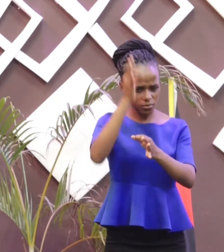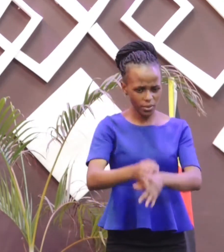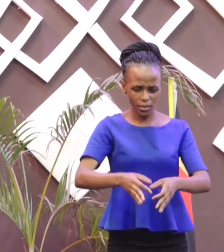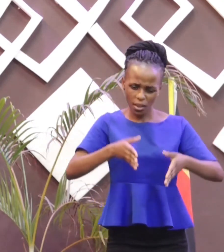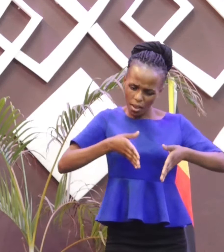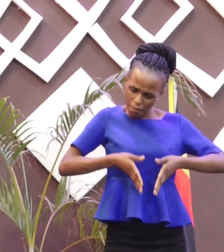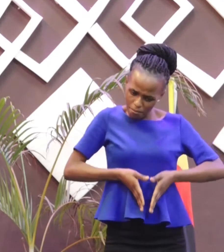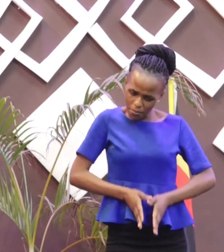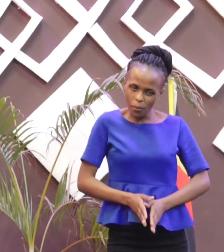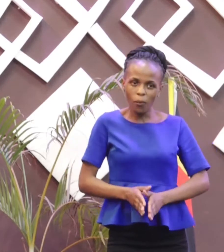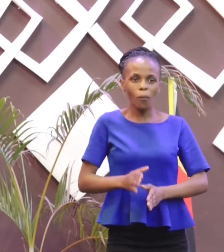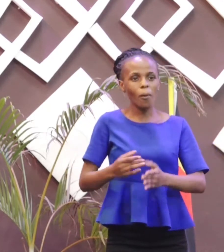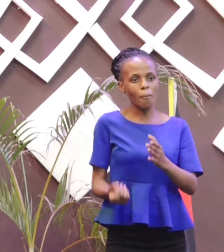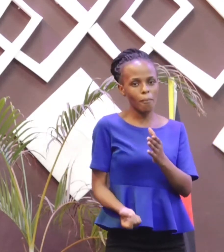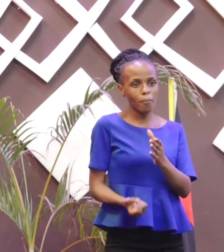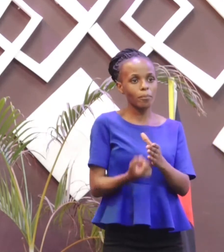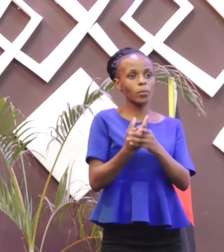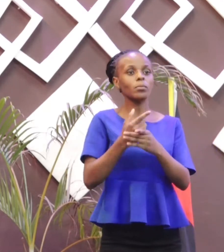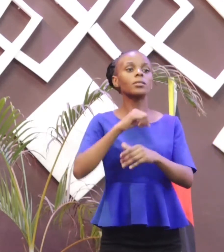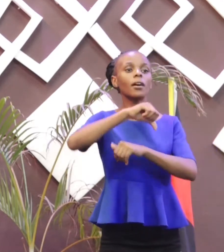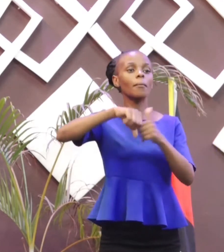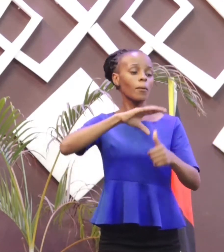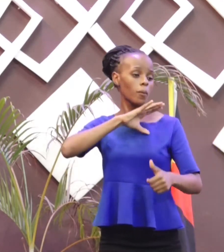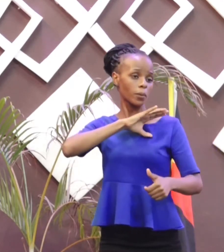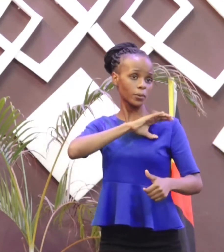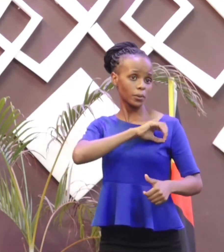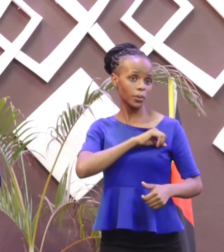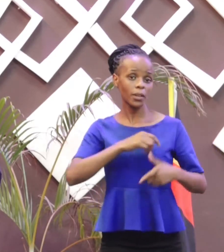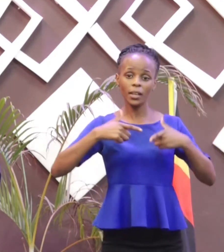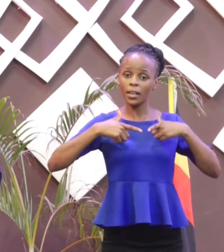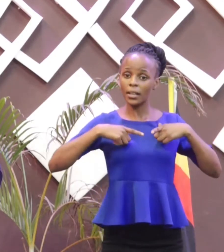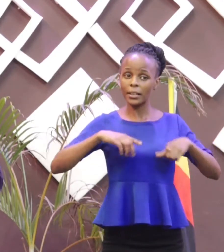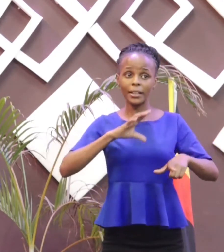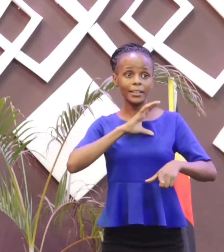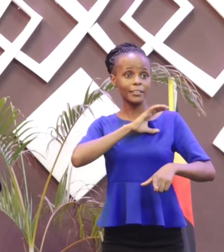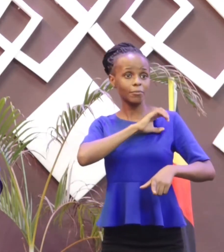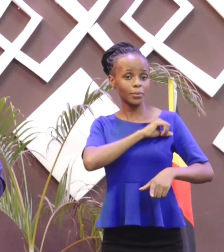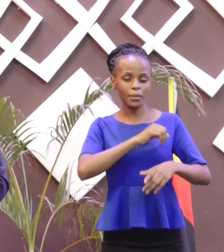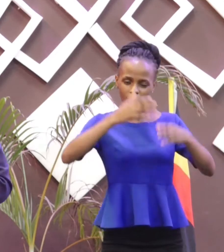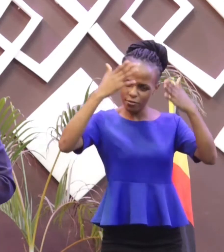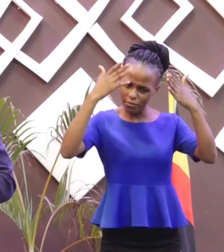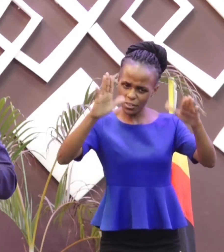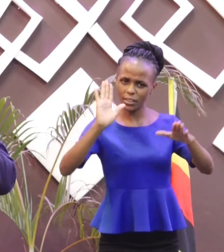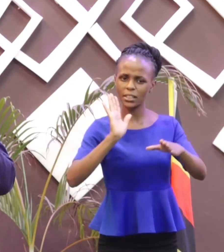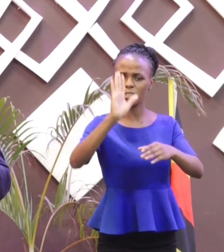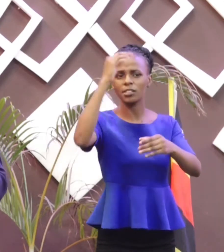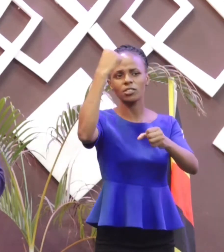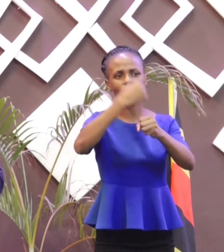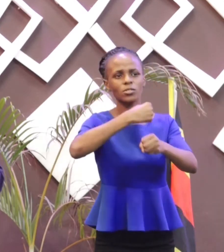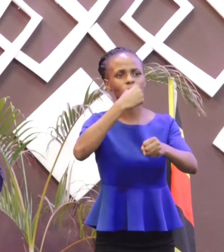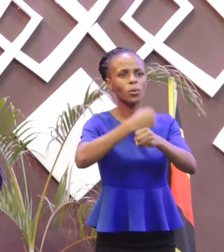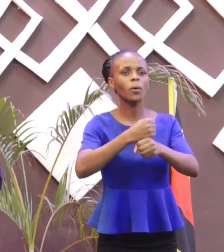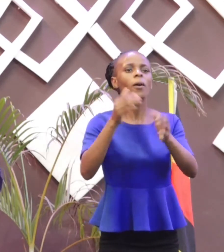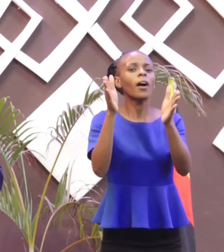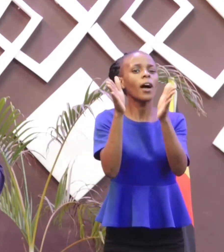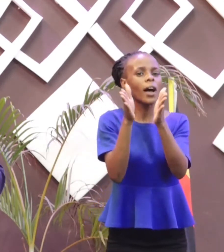produces perseverance. Then verse 4, he says, let perseverance finish its work so that